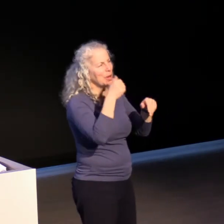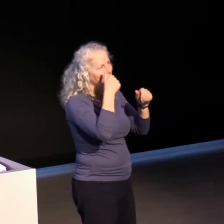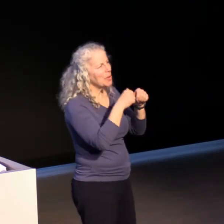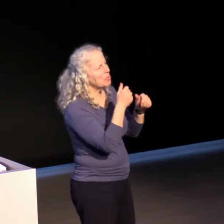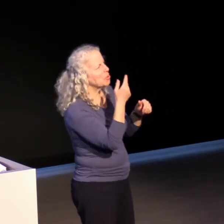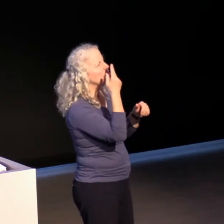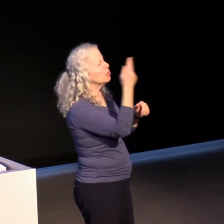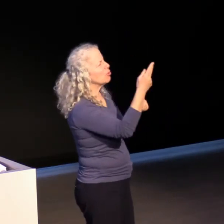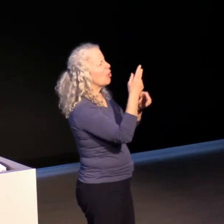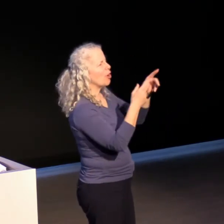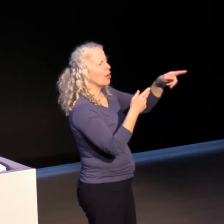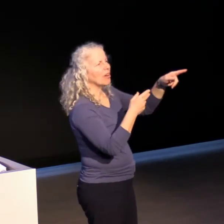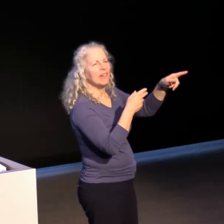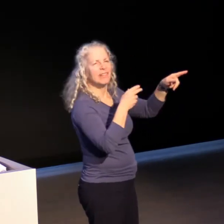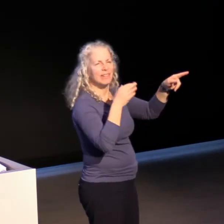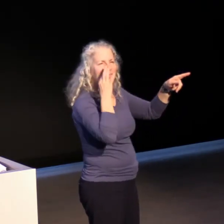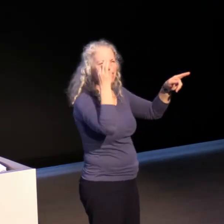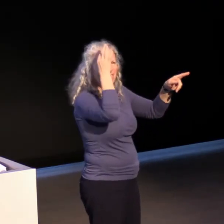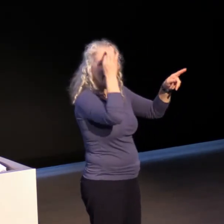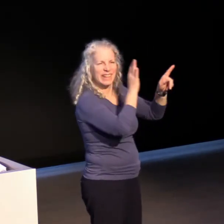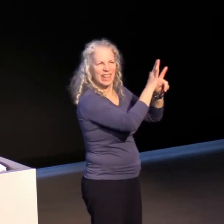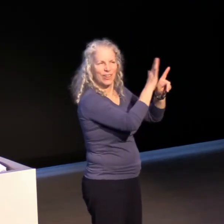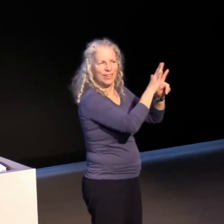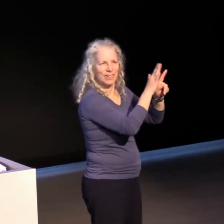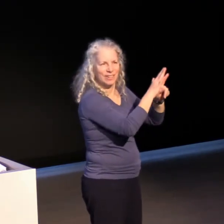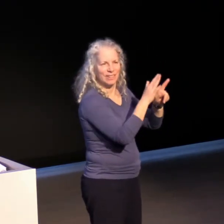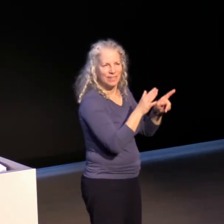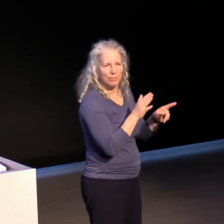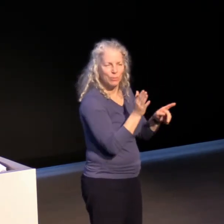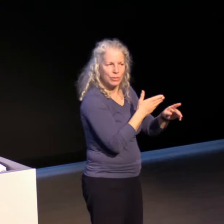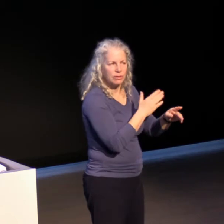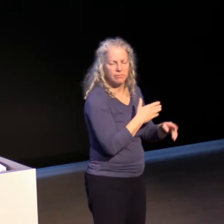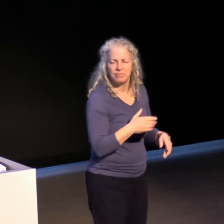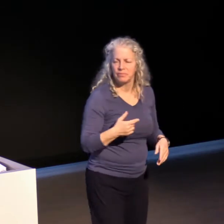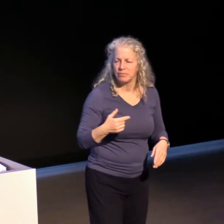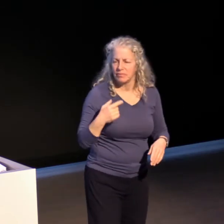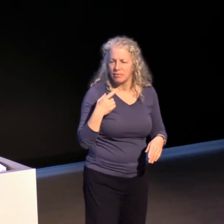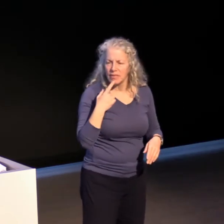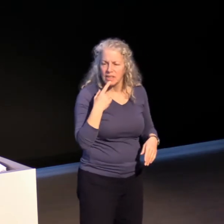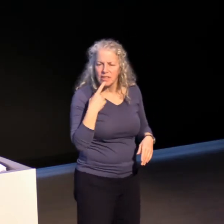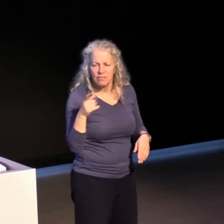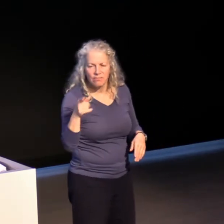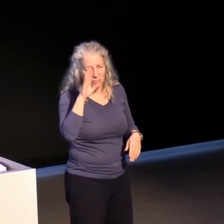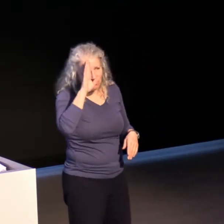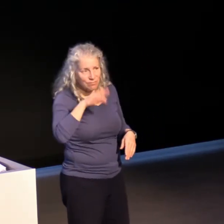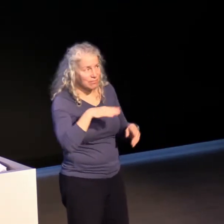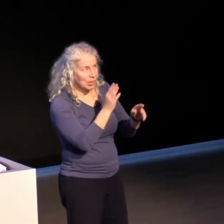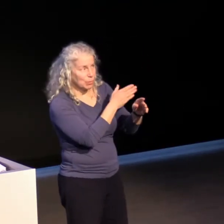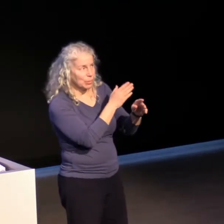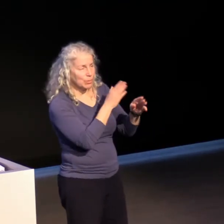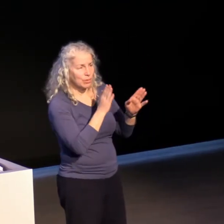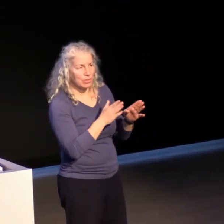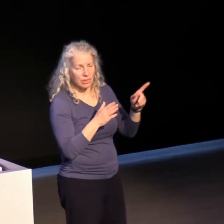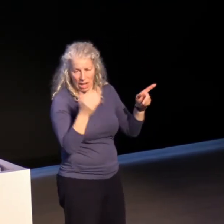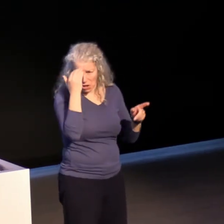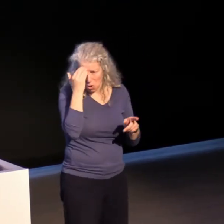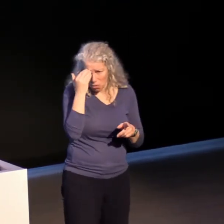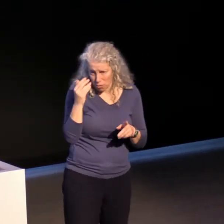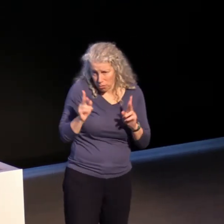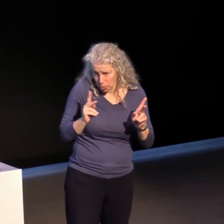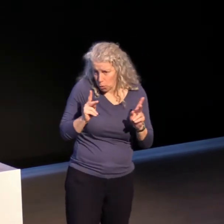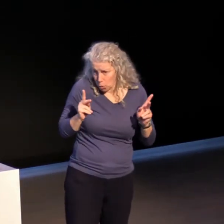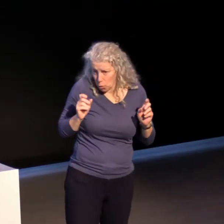instruments. And I commented, just really rapidly, if you ever need an Apache musician to play these, I happen to know someone.